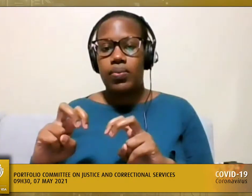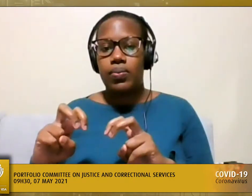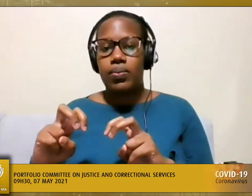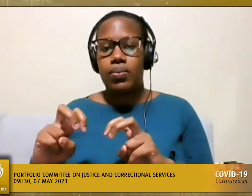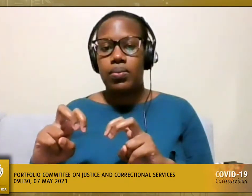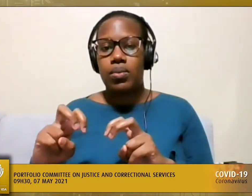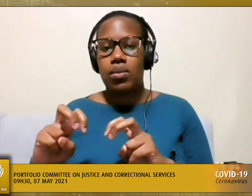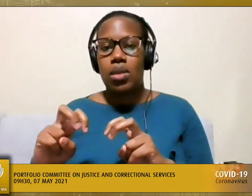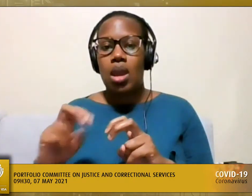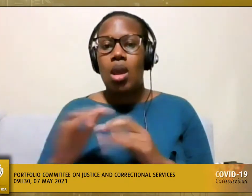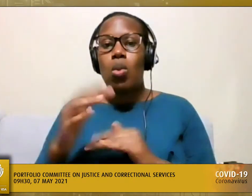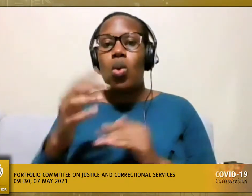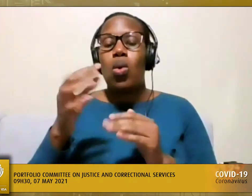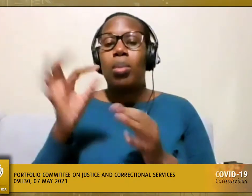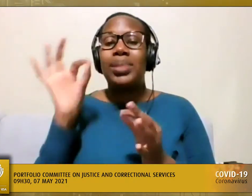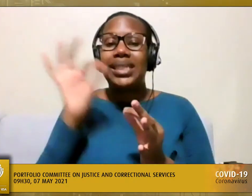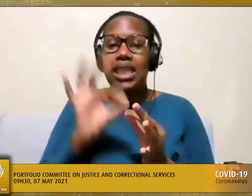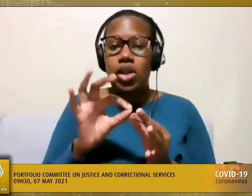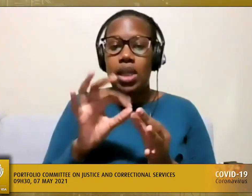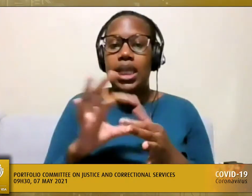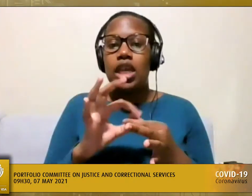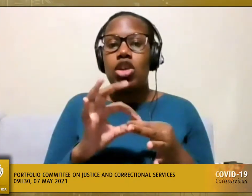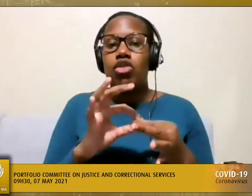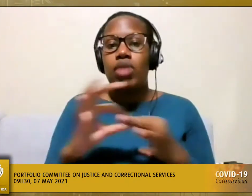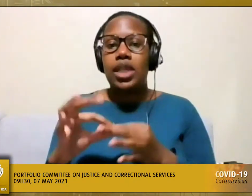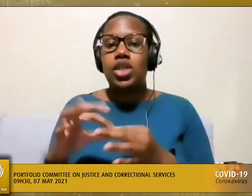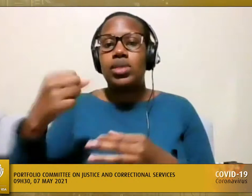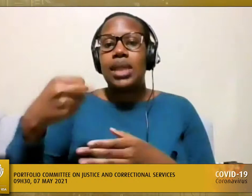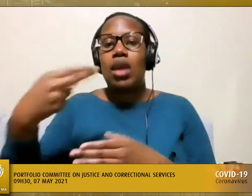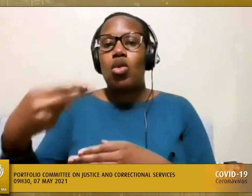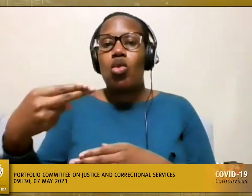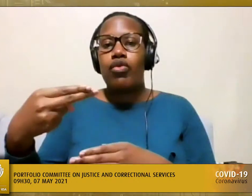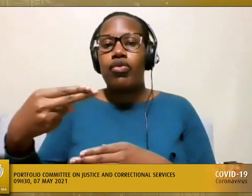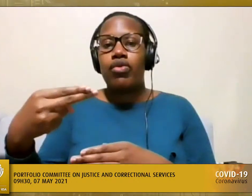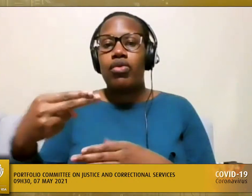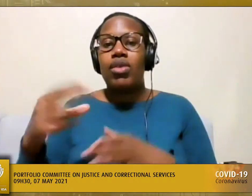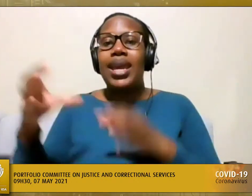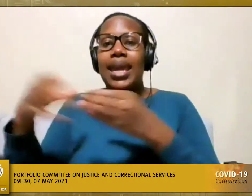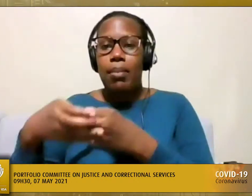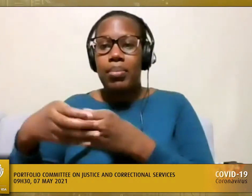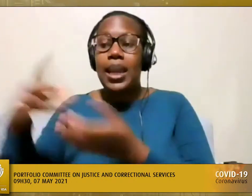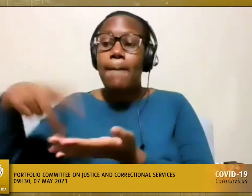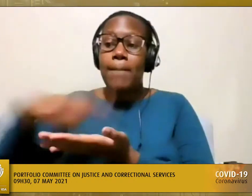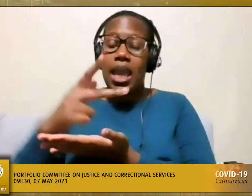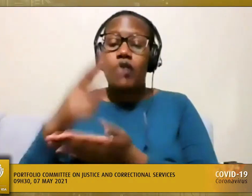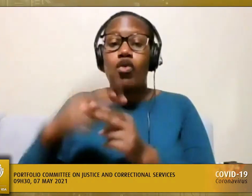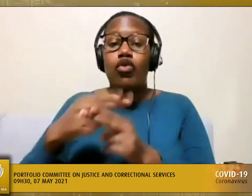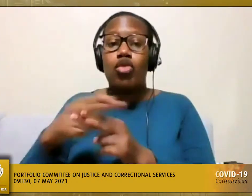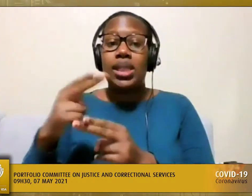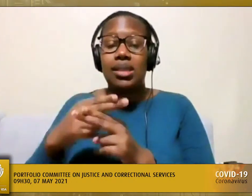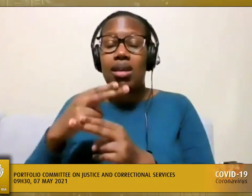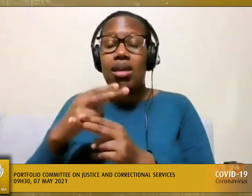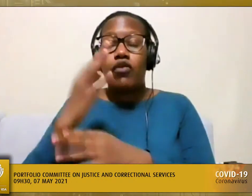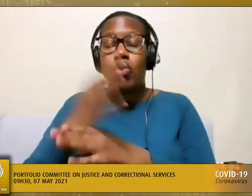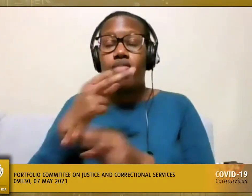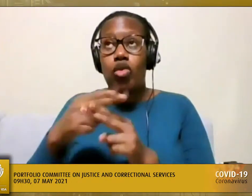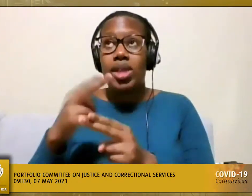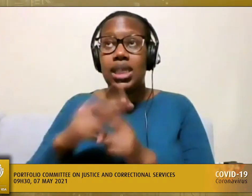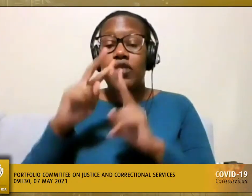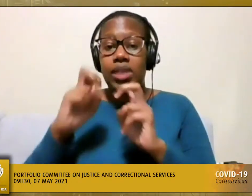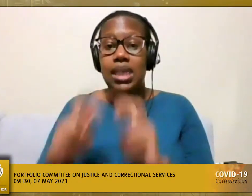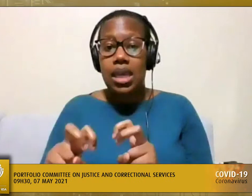particularly that relating to the the steinhof company paying for the forensic investigations um and